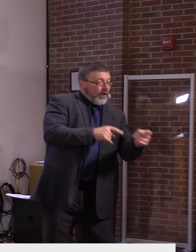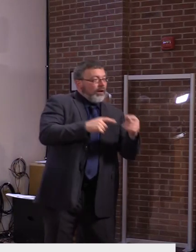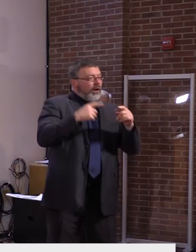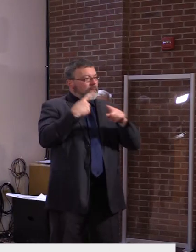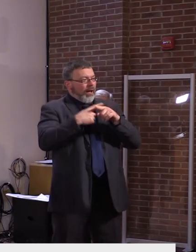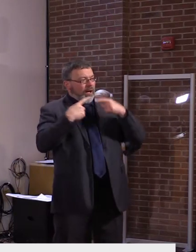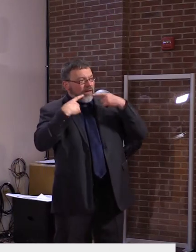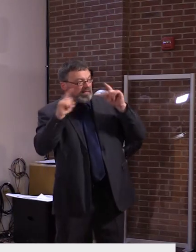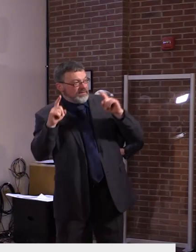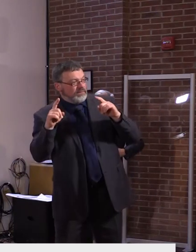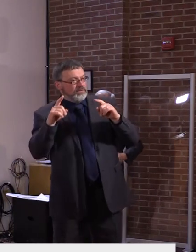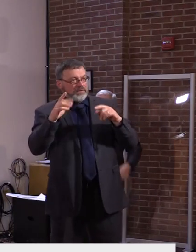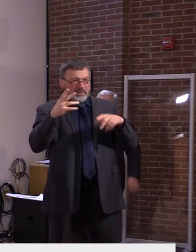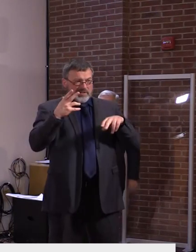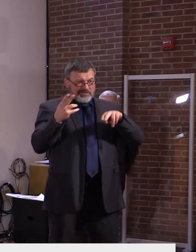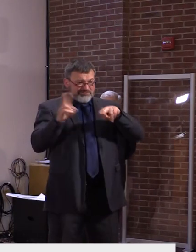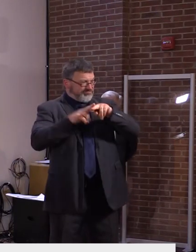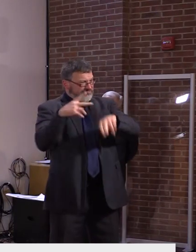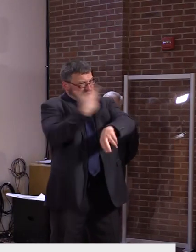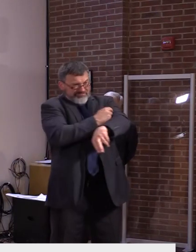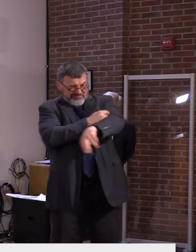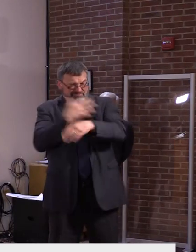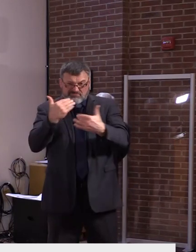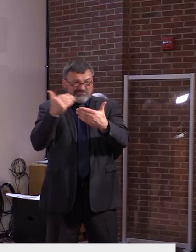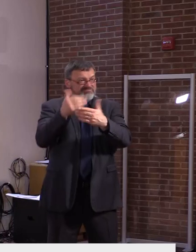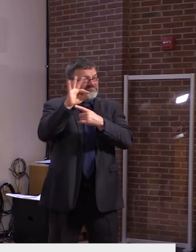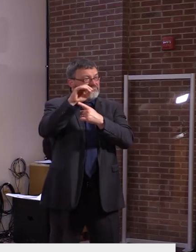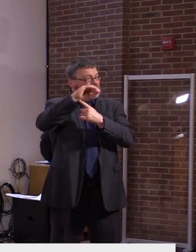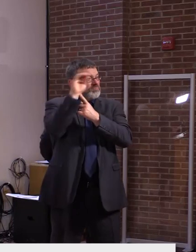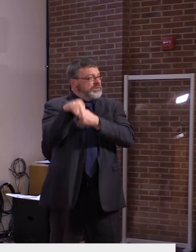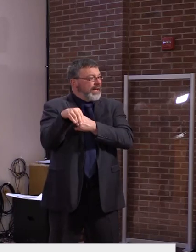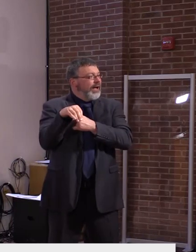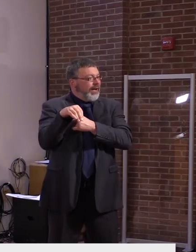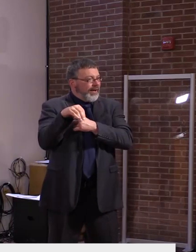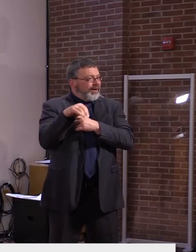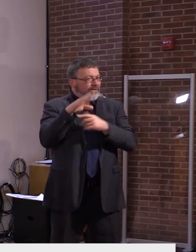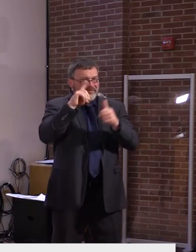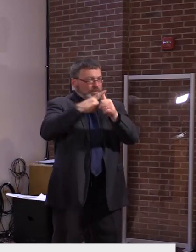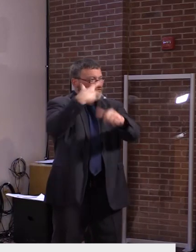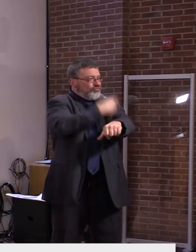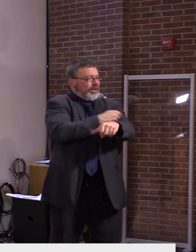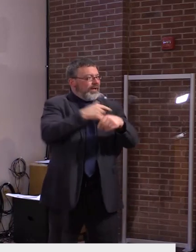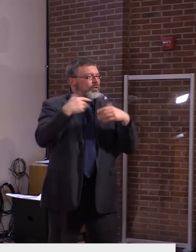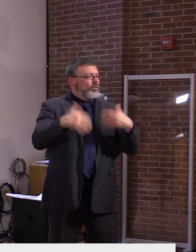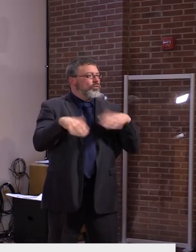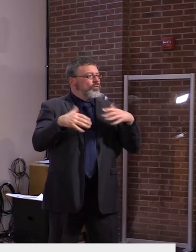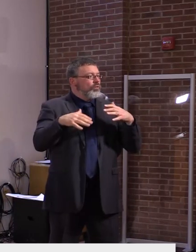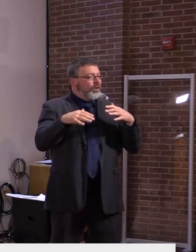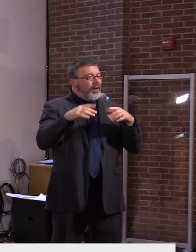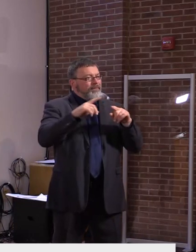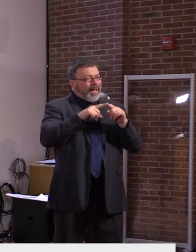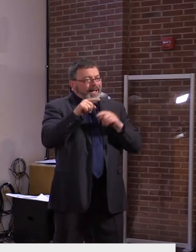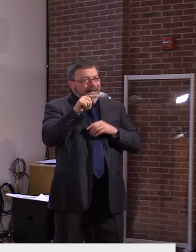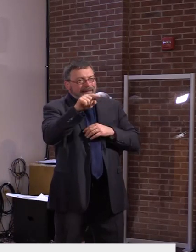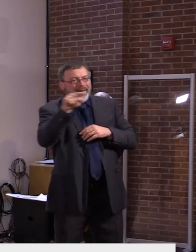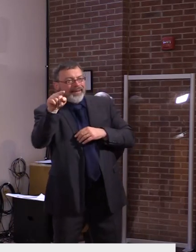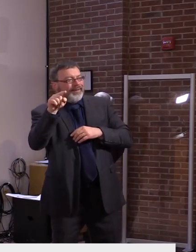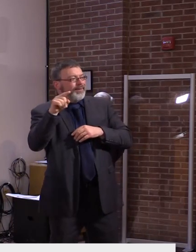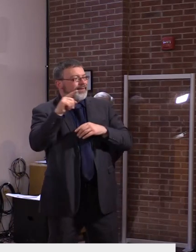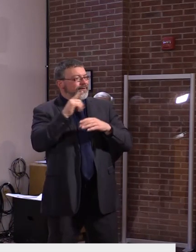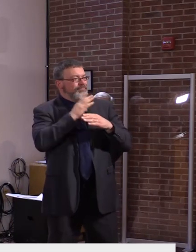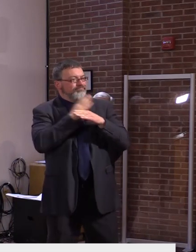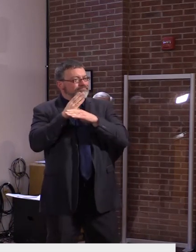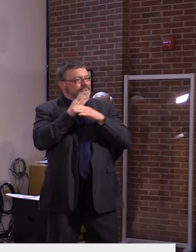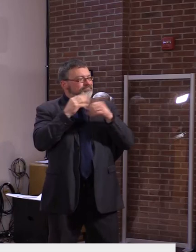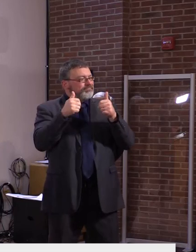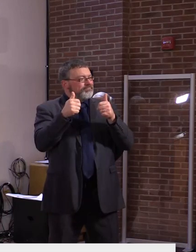vaccination that now some Vermonters may be experiencing waning of their immunity, not leading to serious